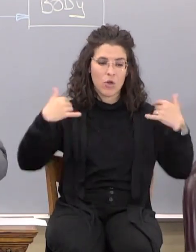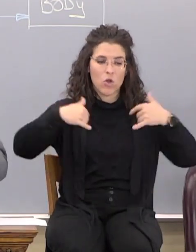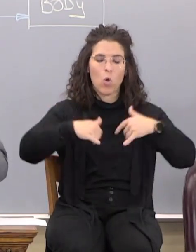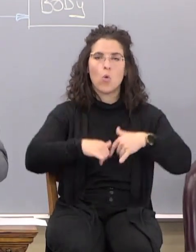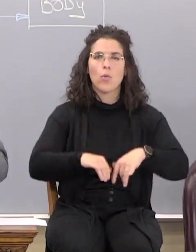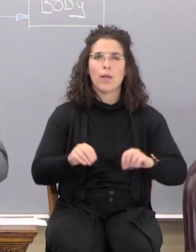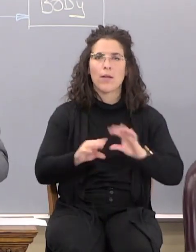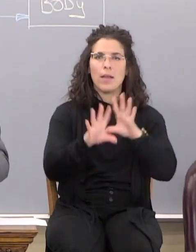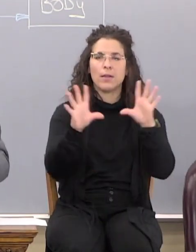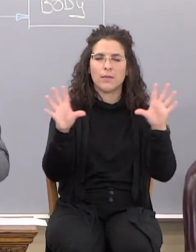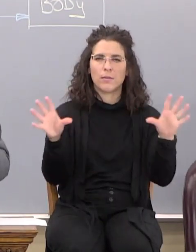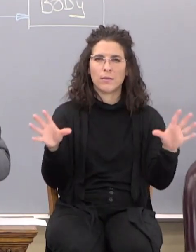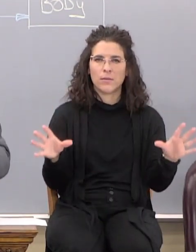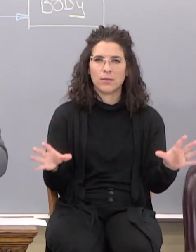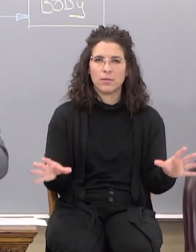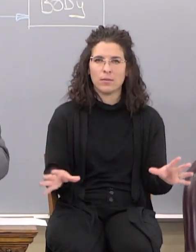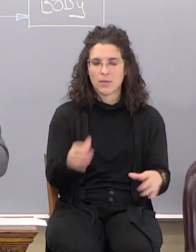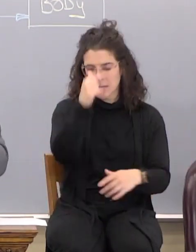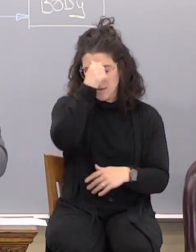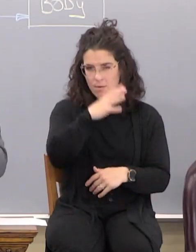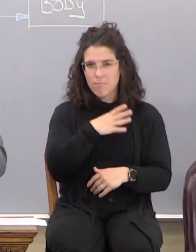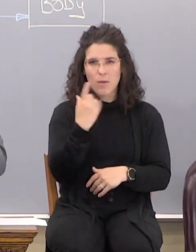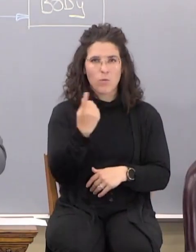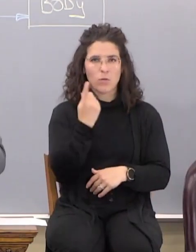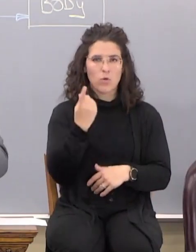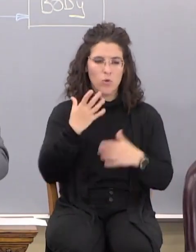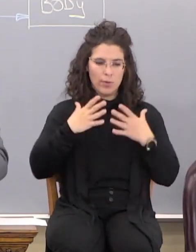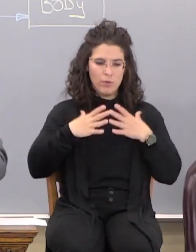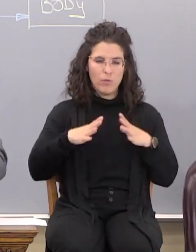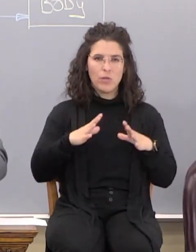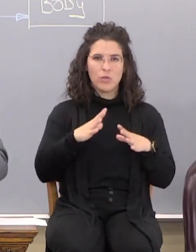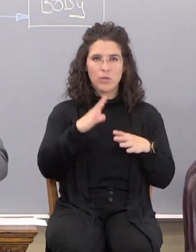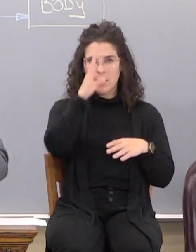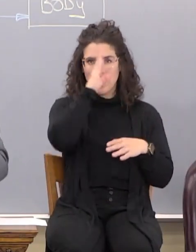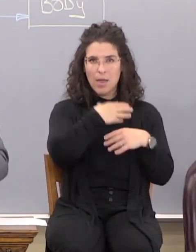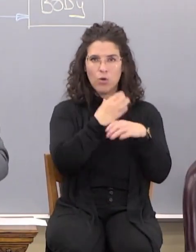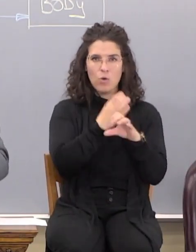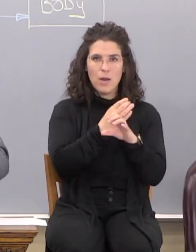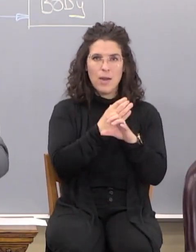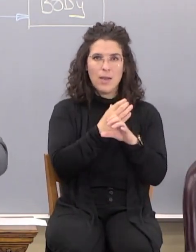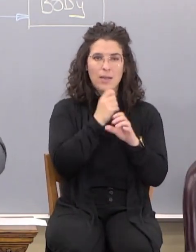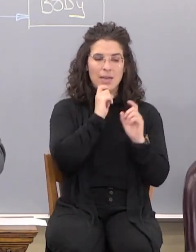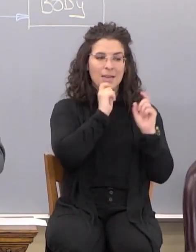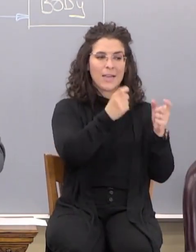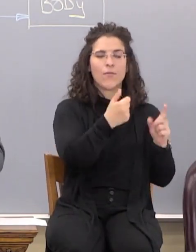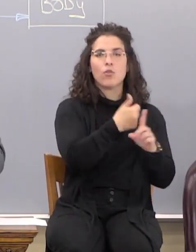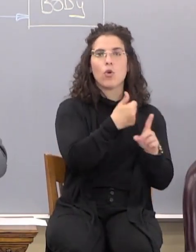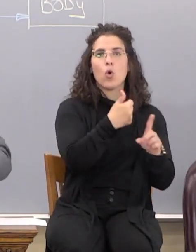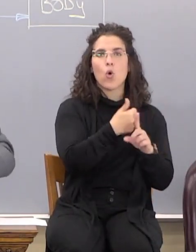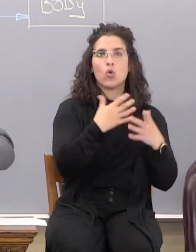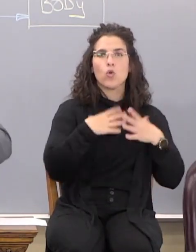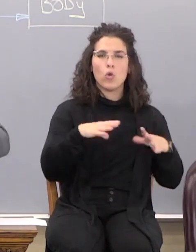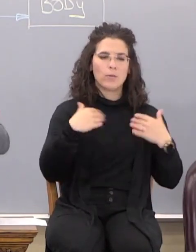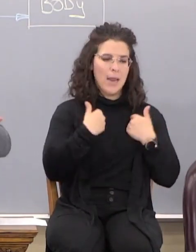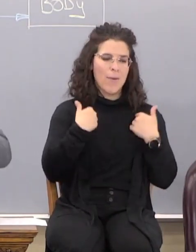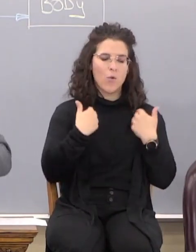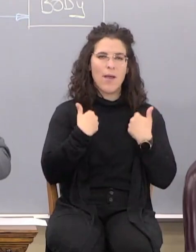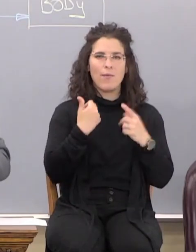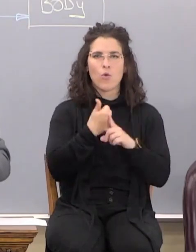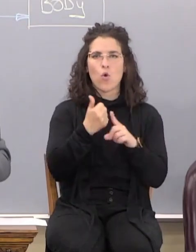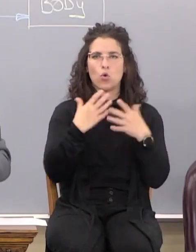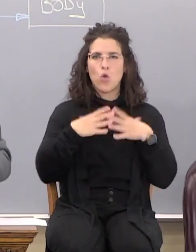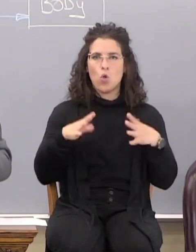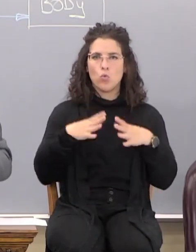clothing. Man was the only creature God created that he didn't give their own clothes. Animals have their own